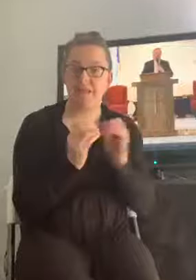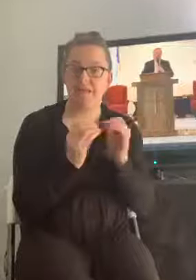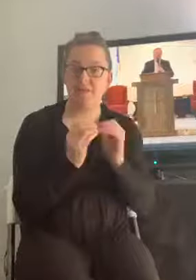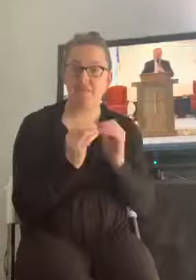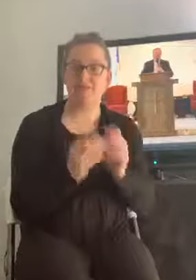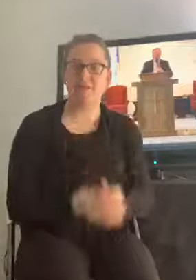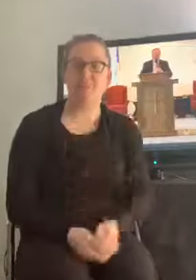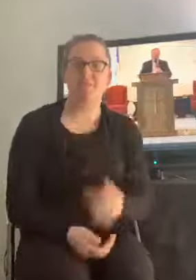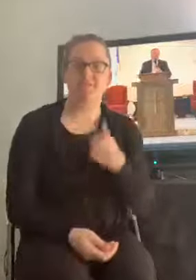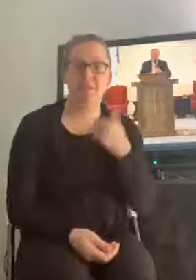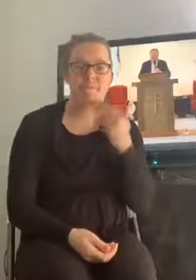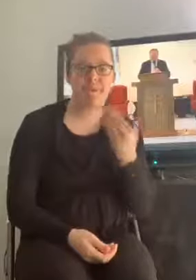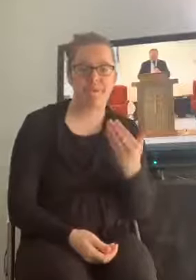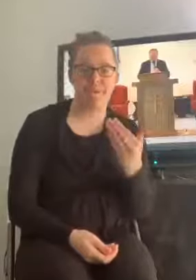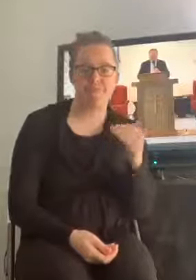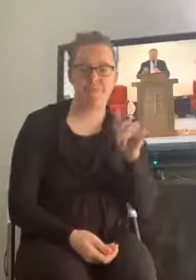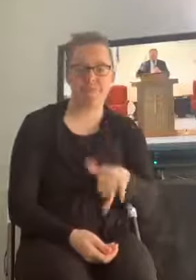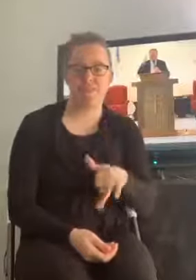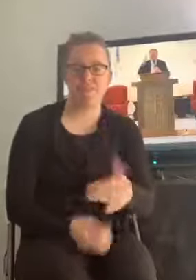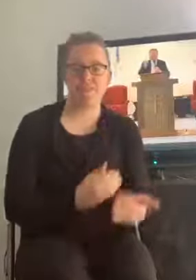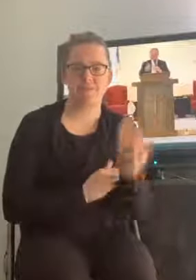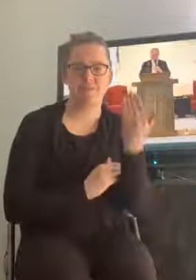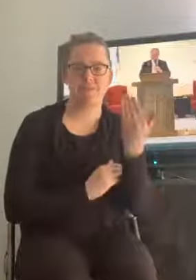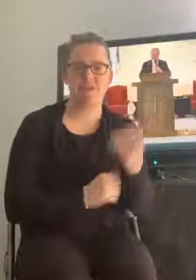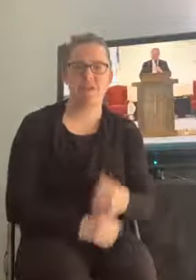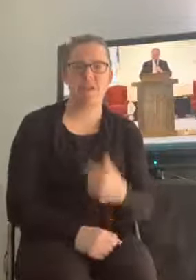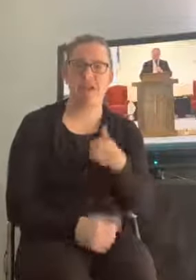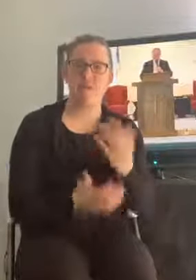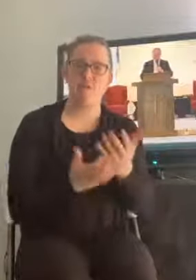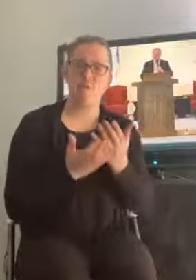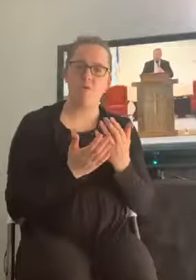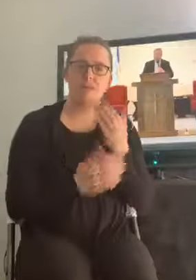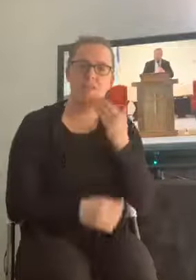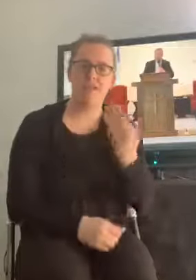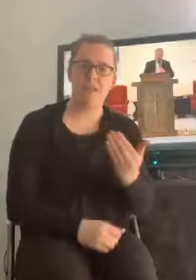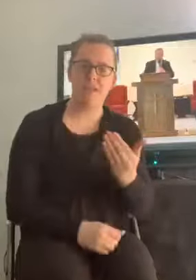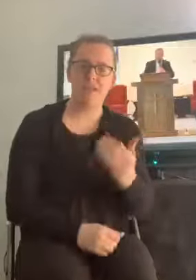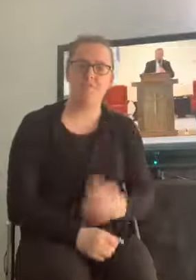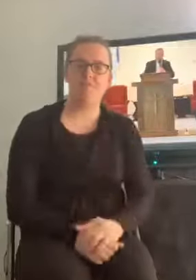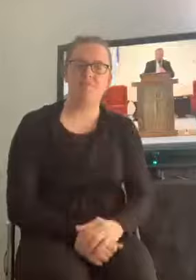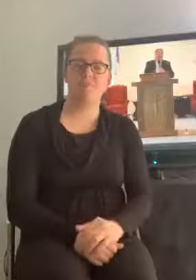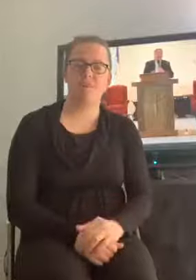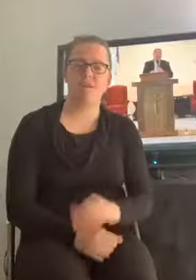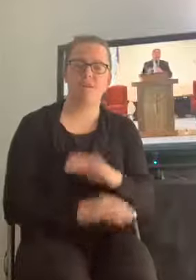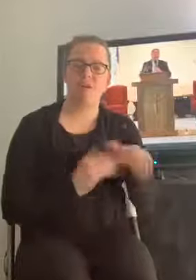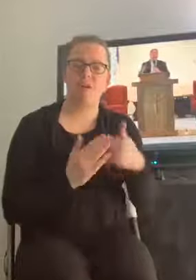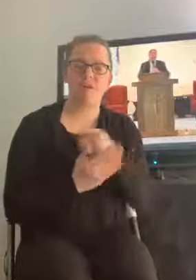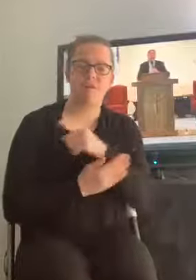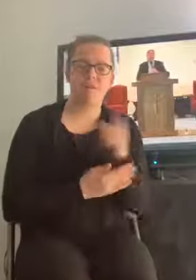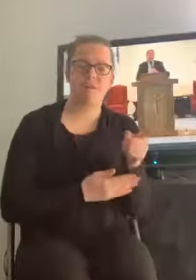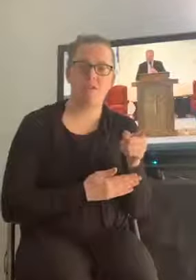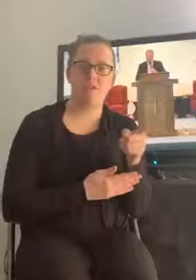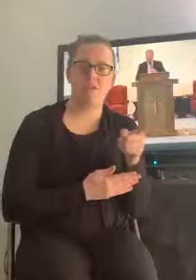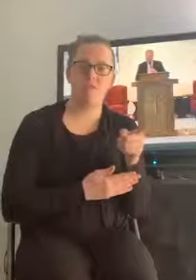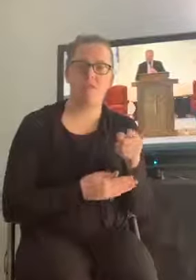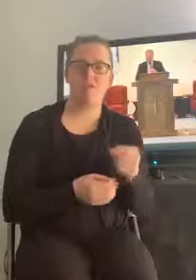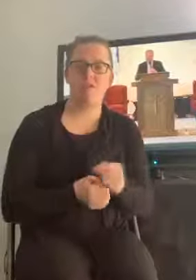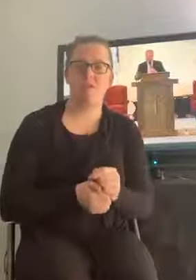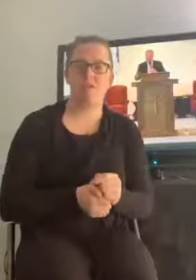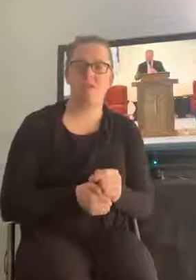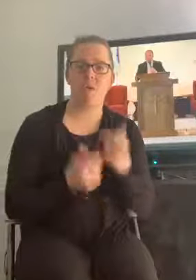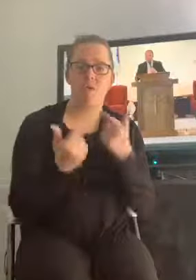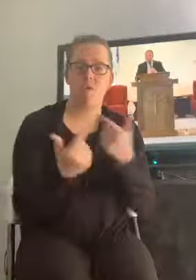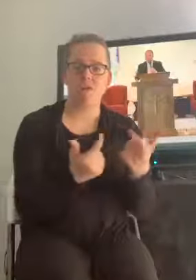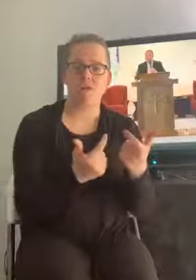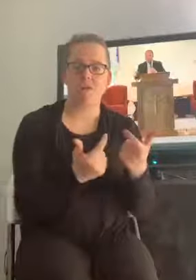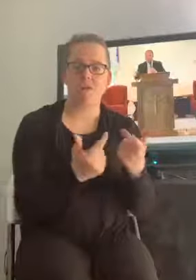I'm thankful this morning to be able to be here. I want to thank everybody for tuning in with us. I do have a little thought on my mind. I've